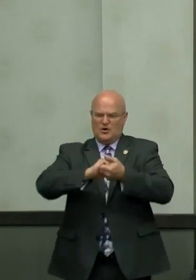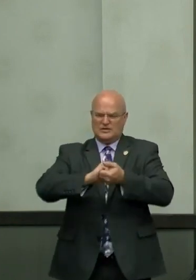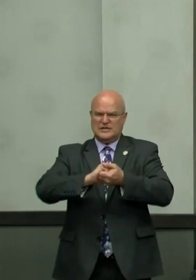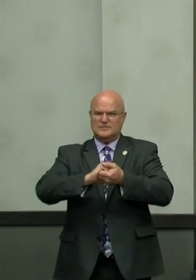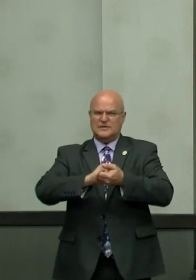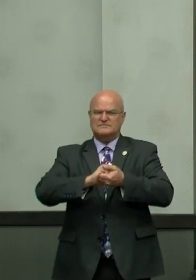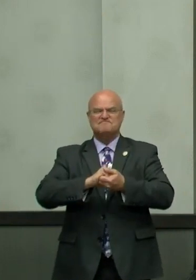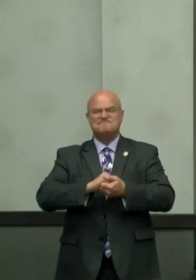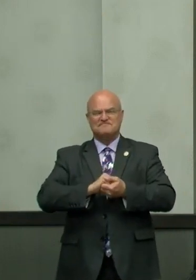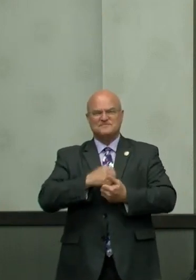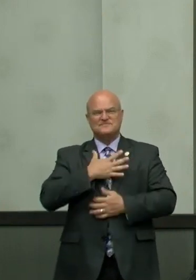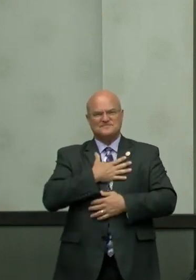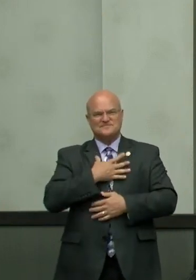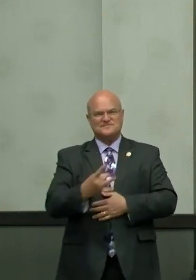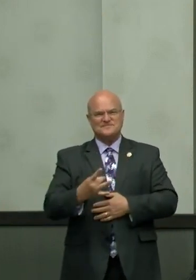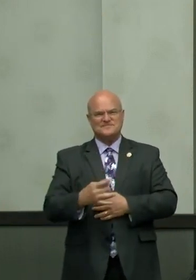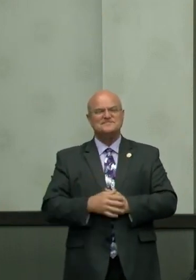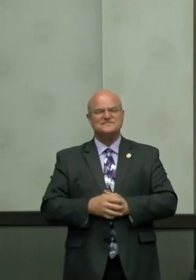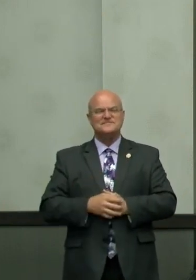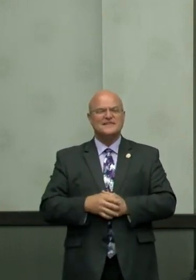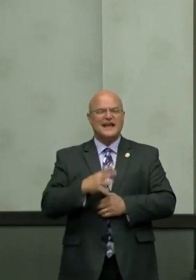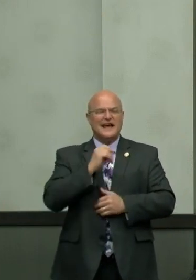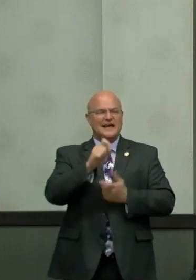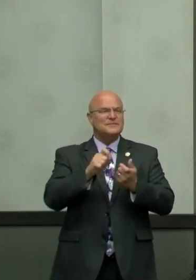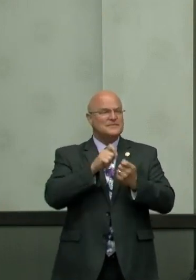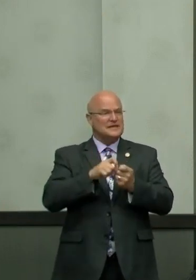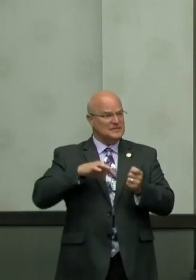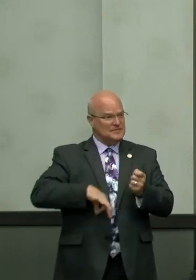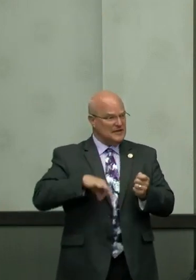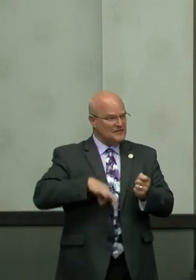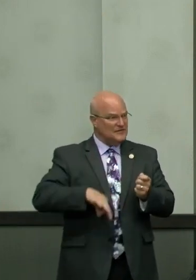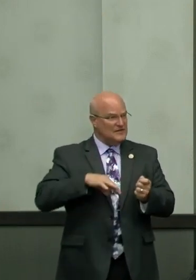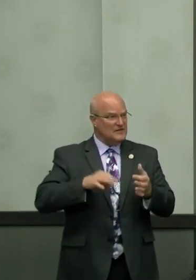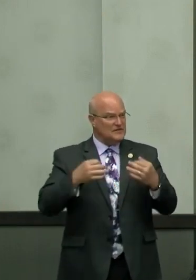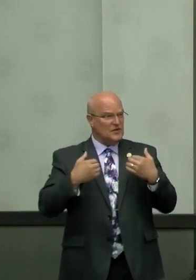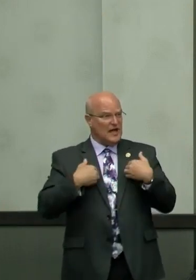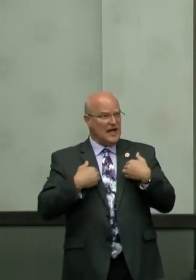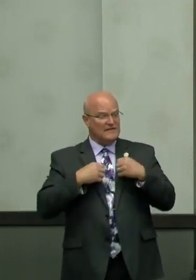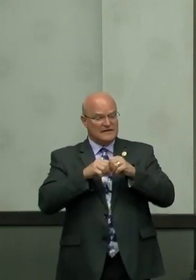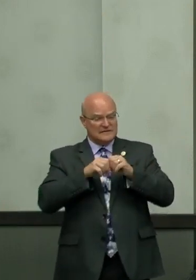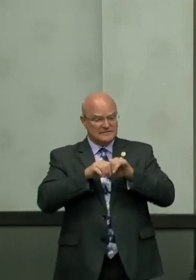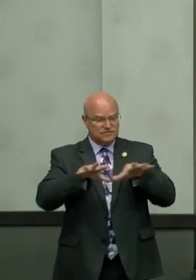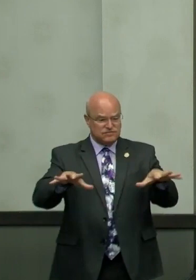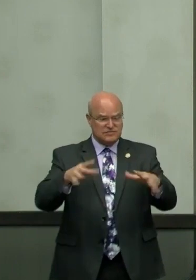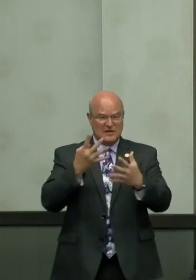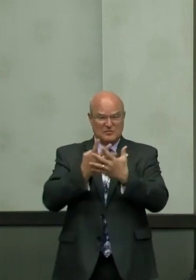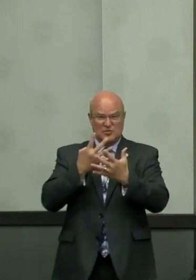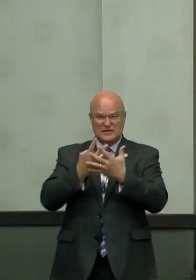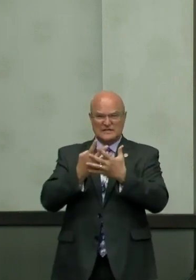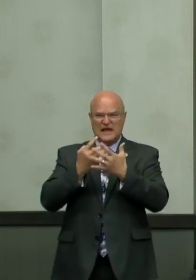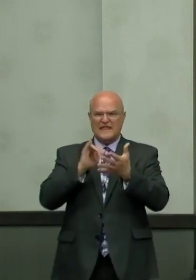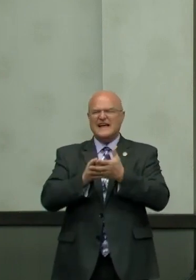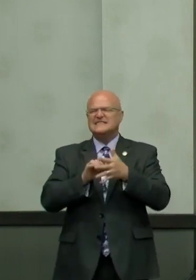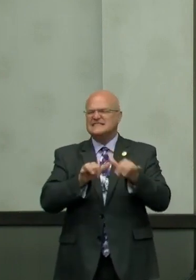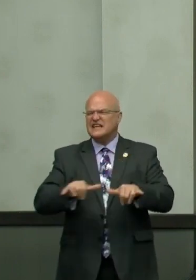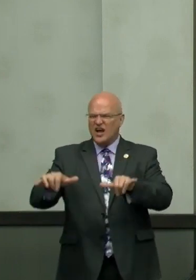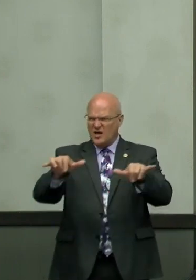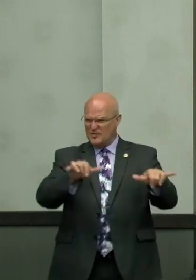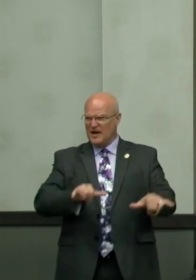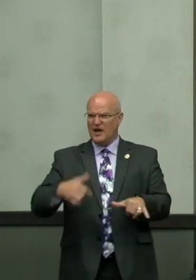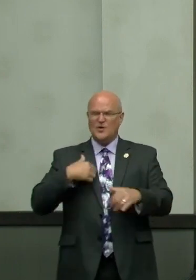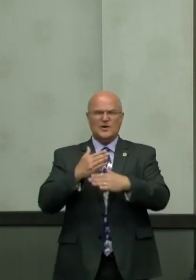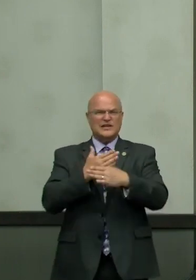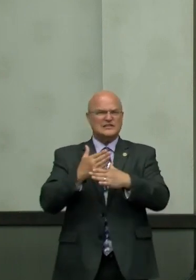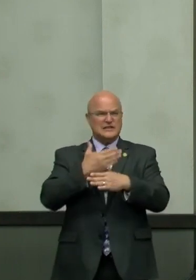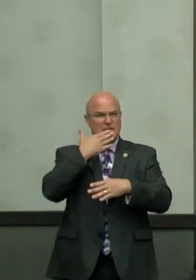we enjoy. And it's particularly beneficial if you have an outbreak in the prison. That's a commonality that we